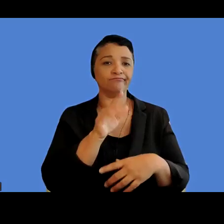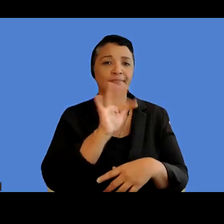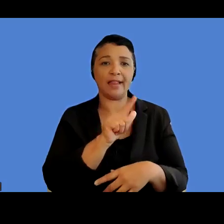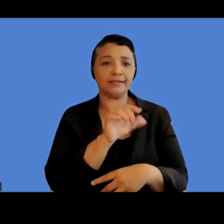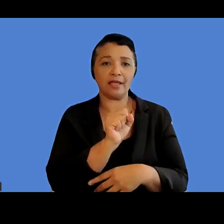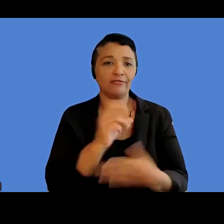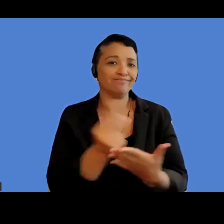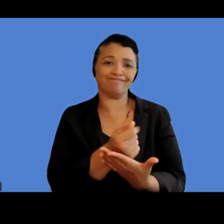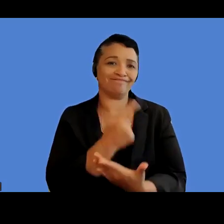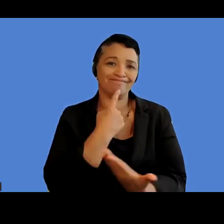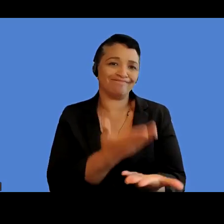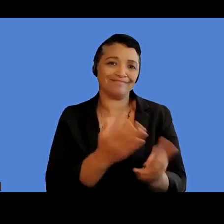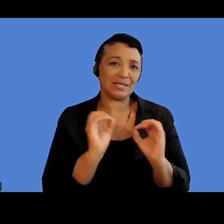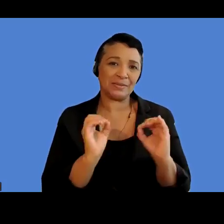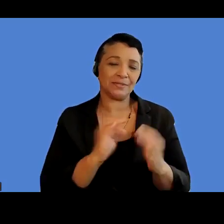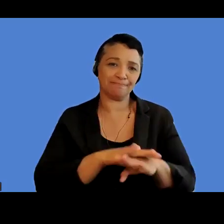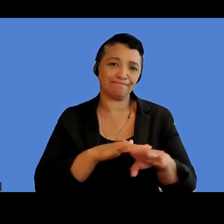interpretation.